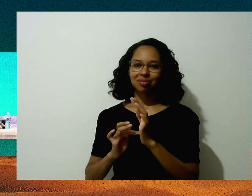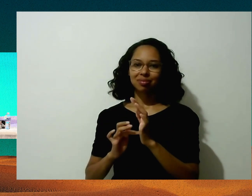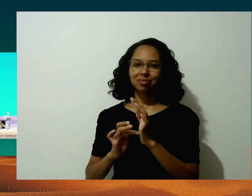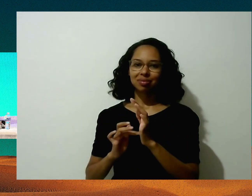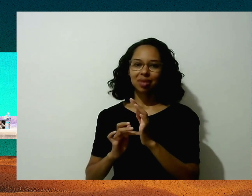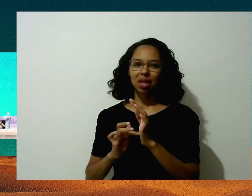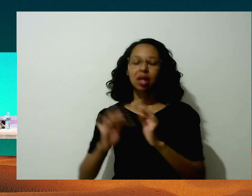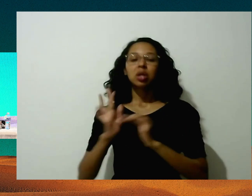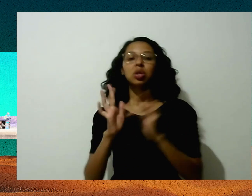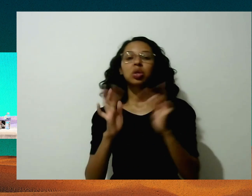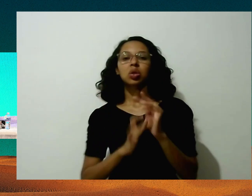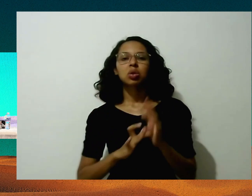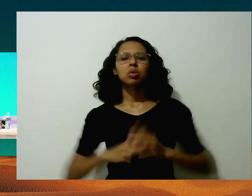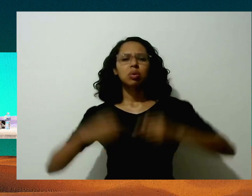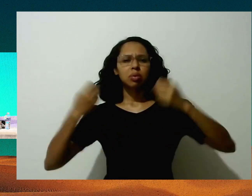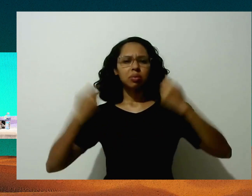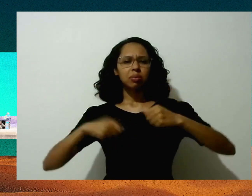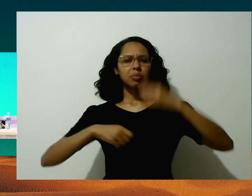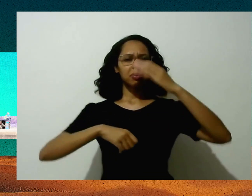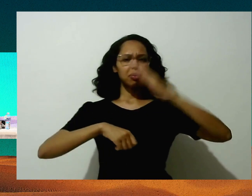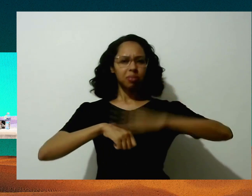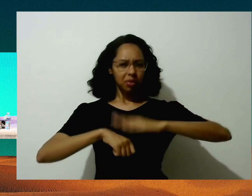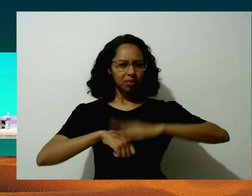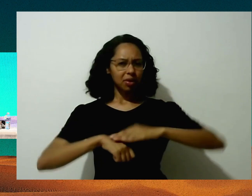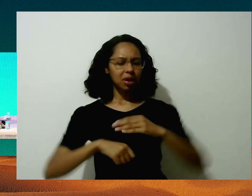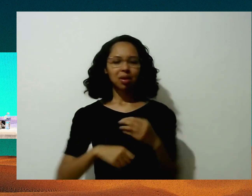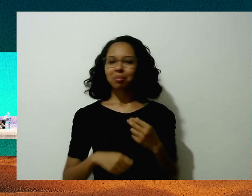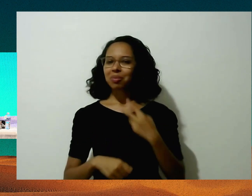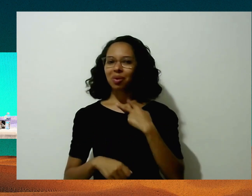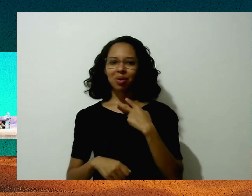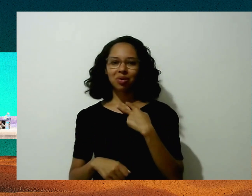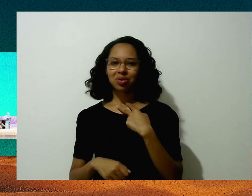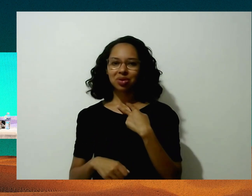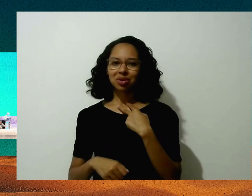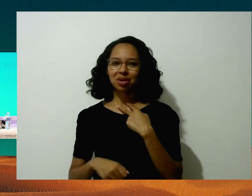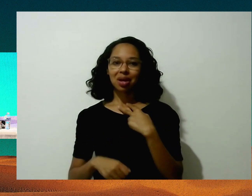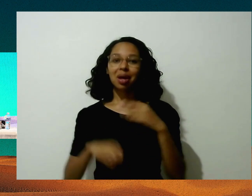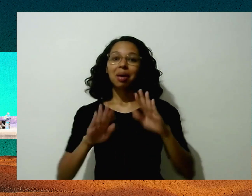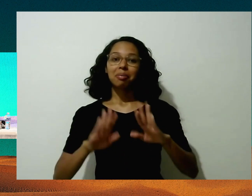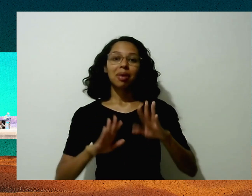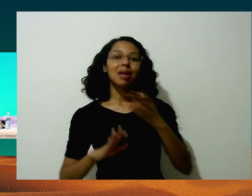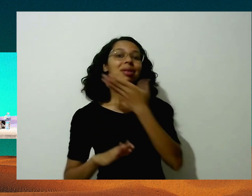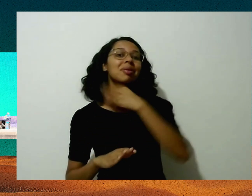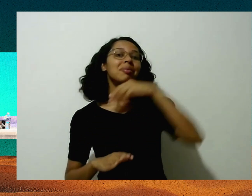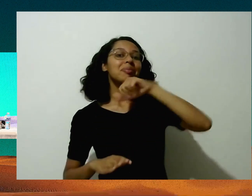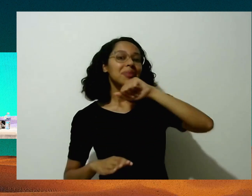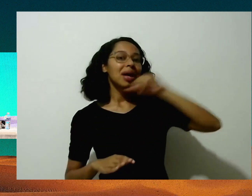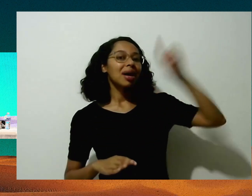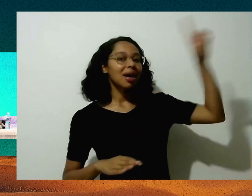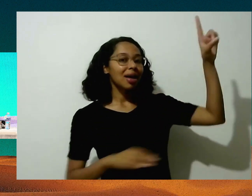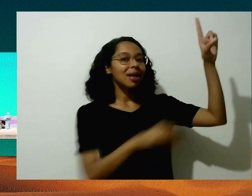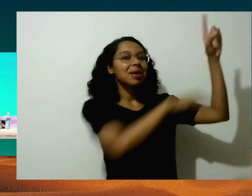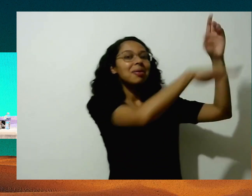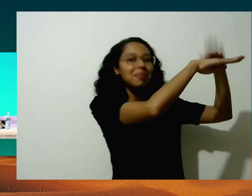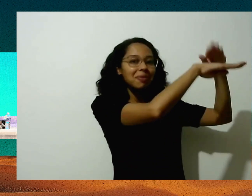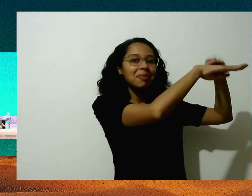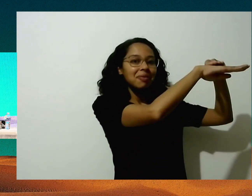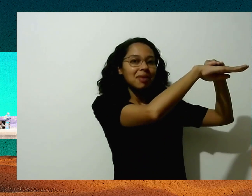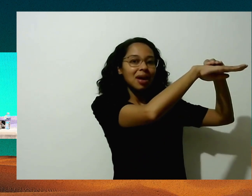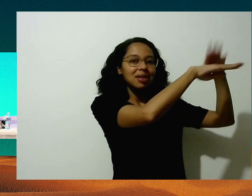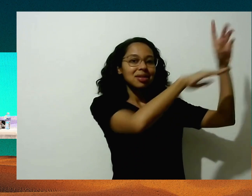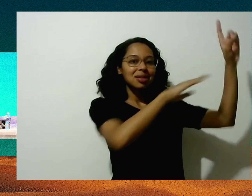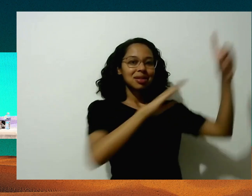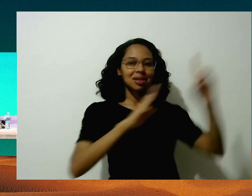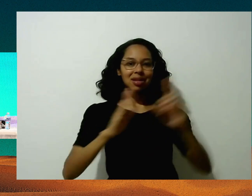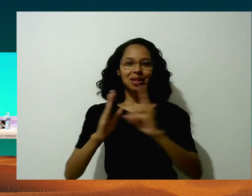o Filho faz aquilo que o Pai faz. but the Son does what the Father does. Em outras palavras, é o Pai que faz no Filho. In other words, it is the Father who does